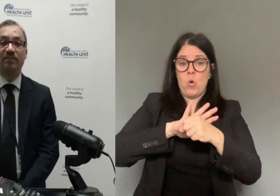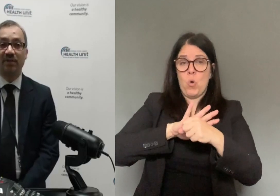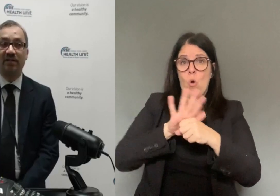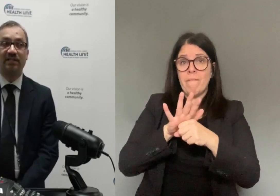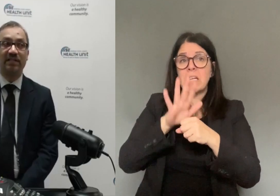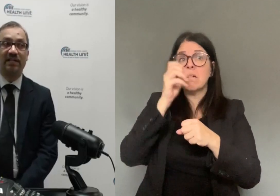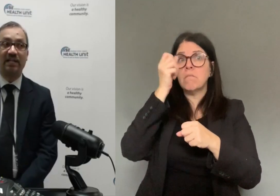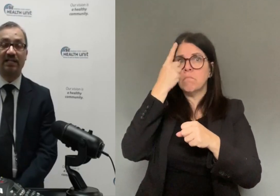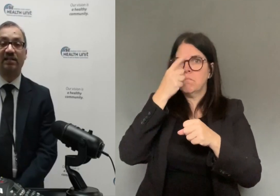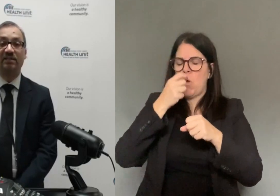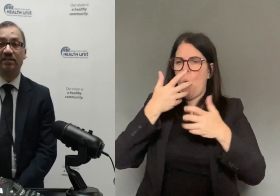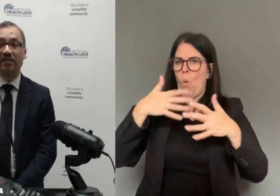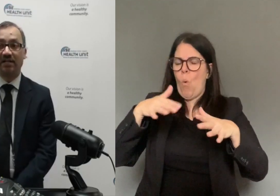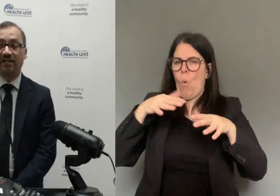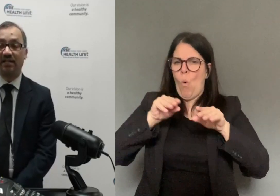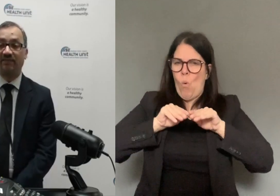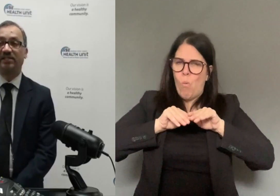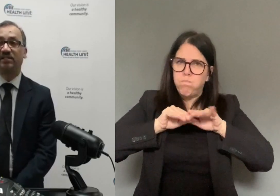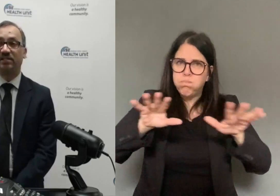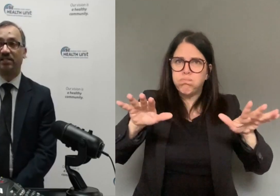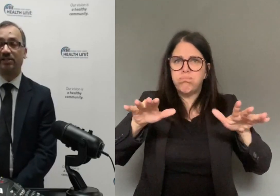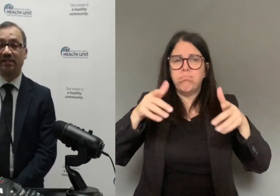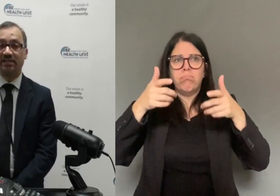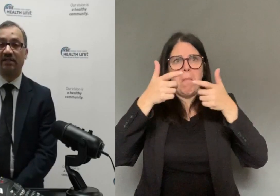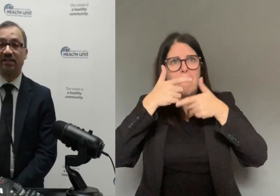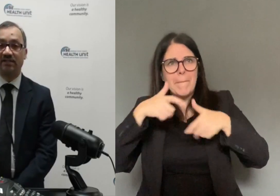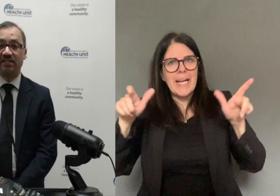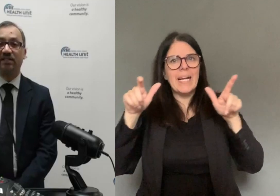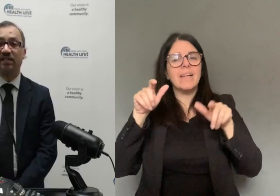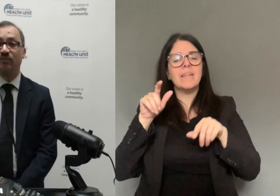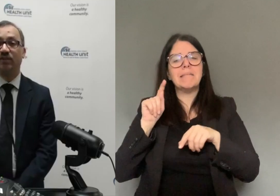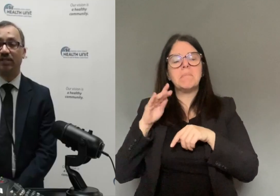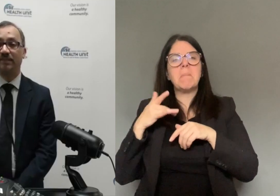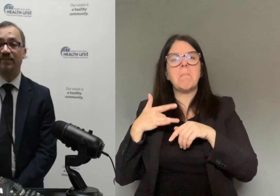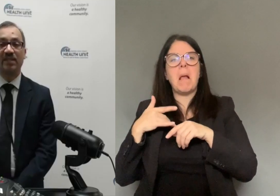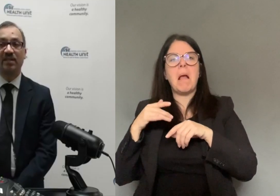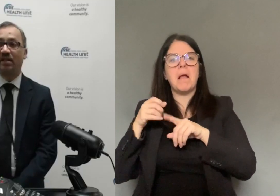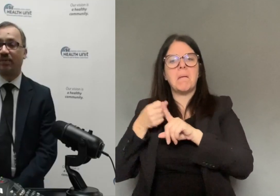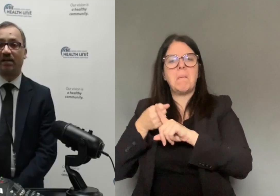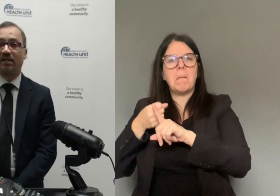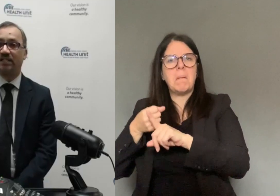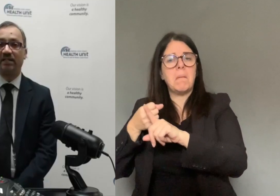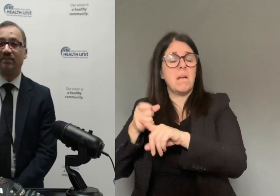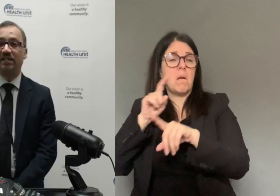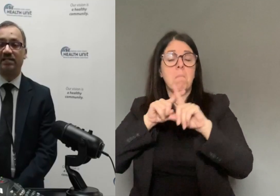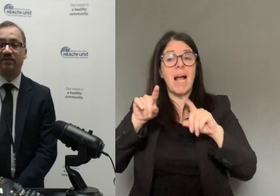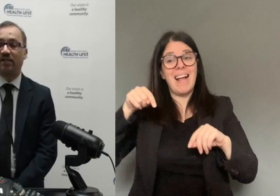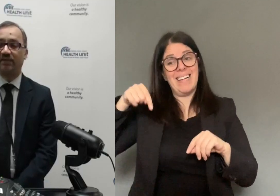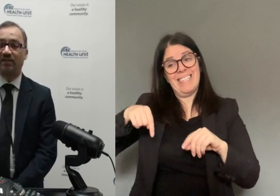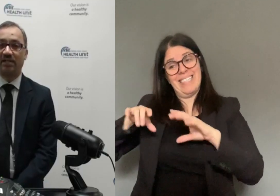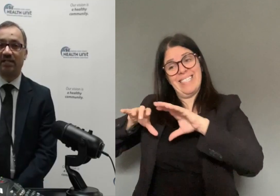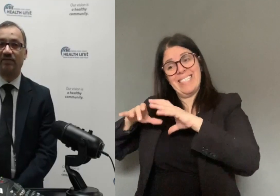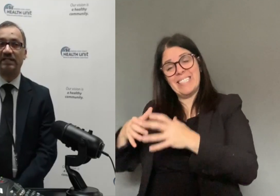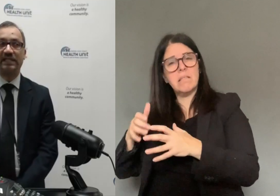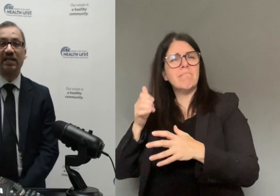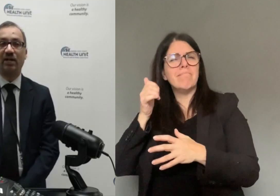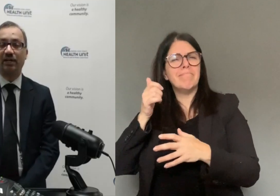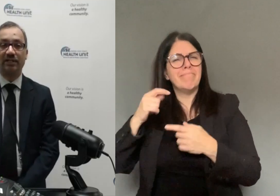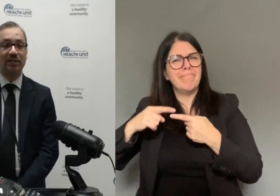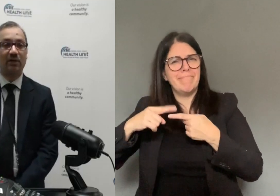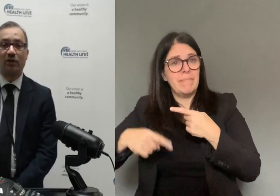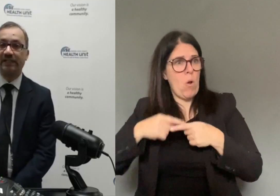much bigger than any other infectious disease threats that we have seen in the community. But our team is involved in contact